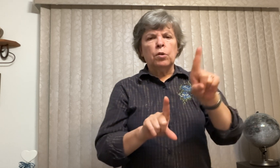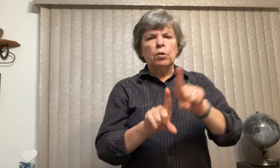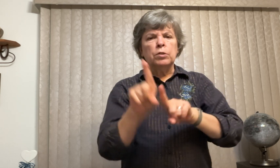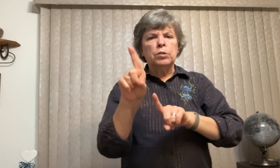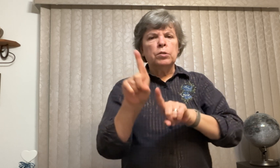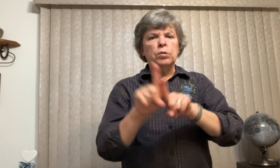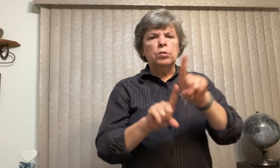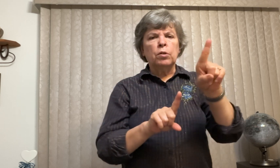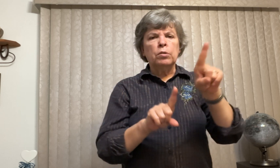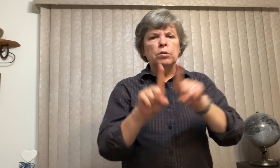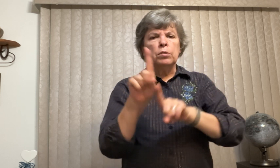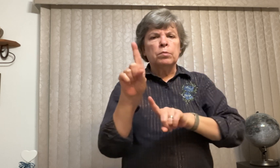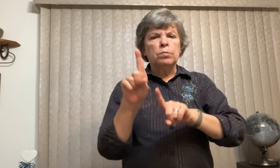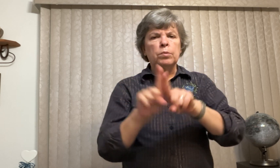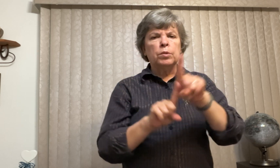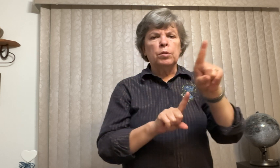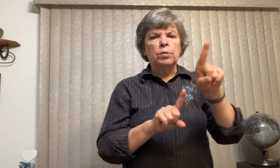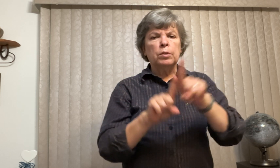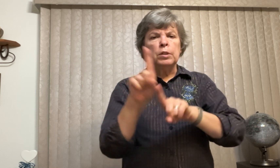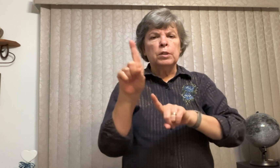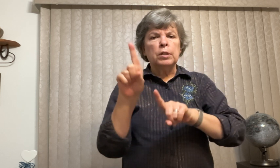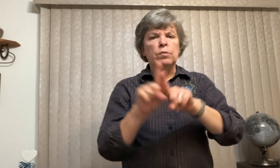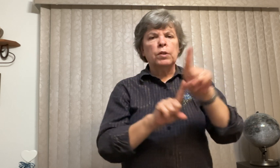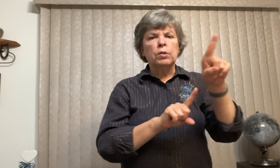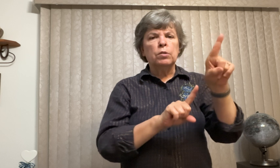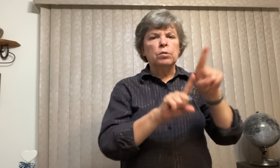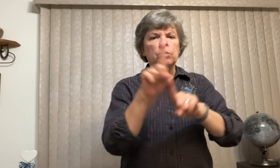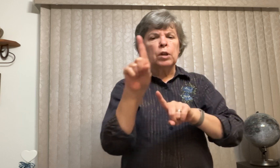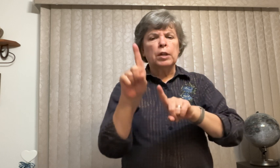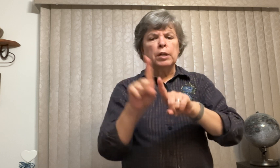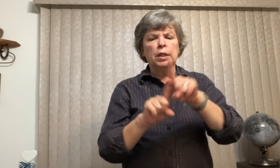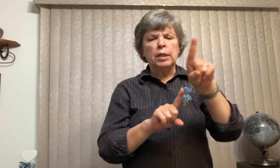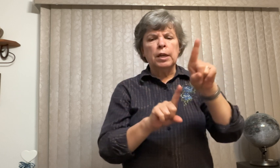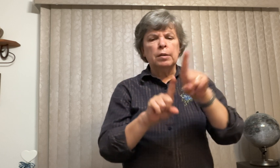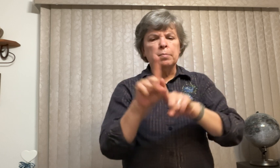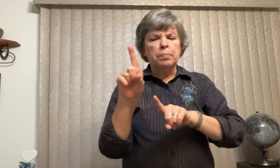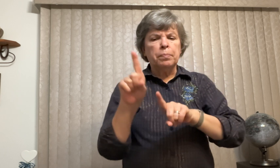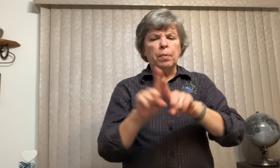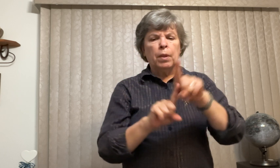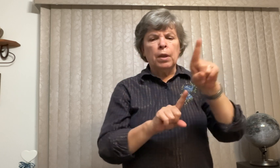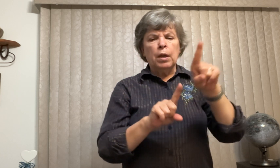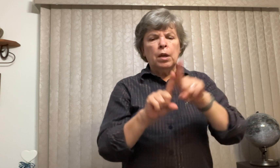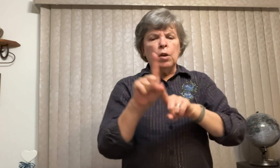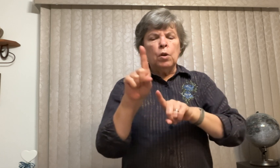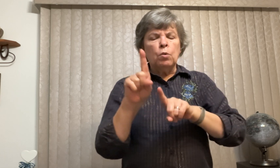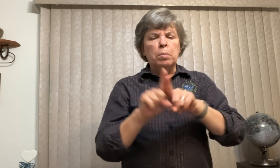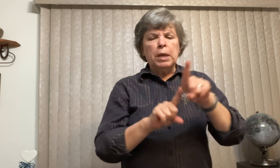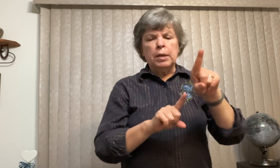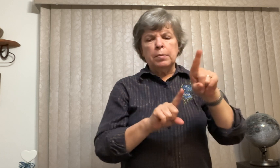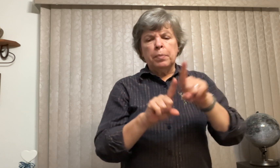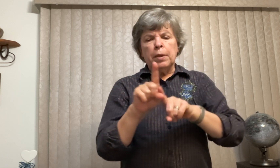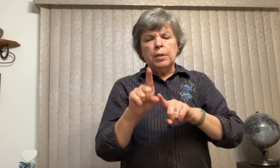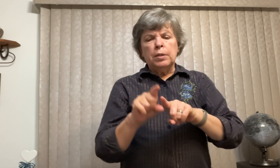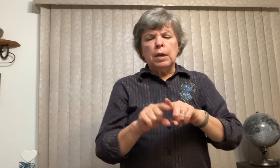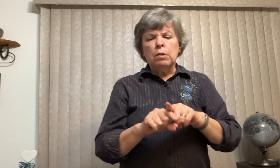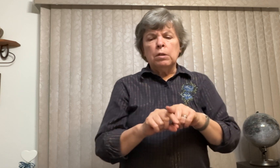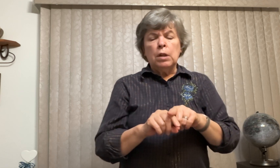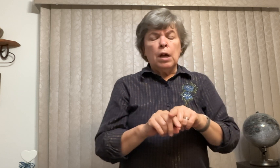stars. This is stars with your index finger shining like that. Obey. Now, I